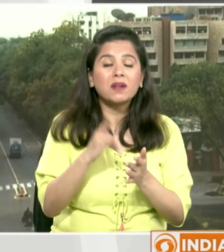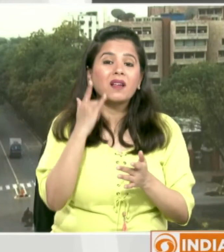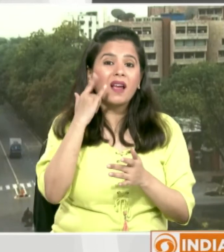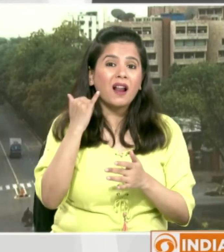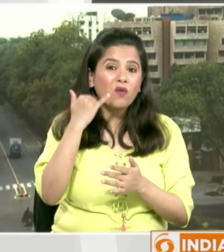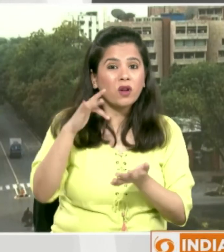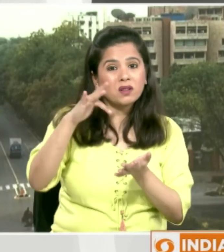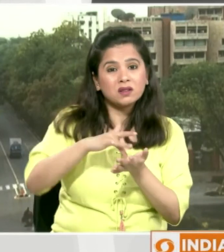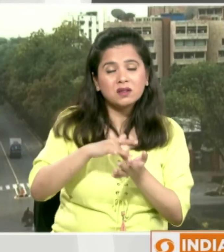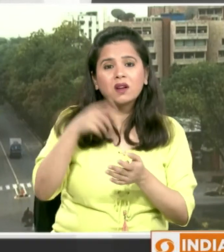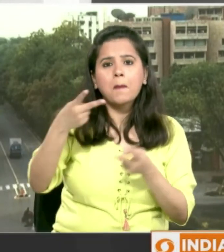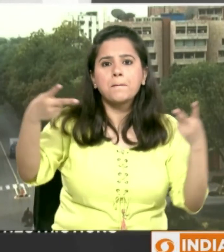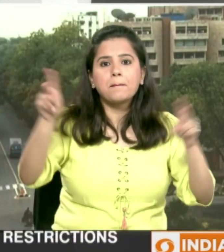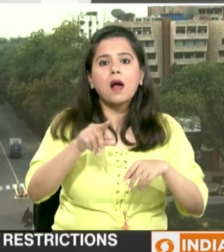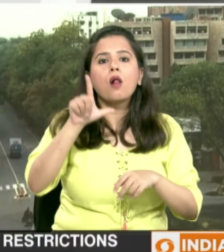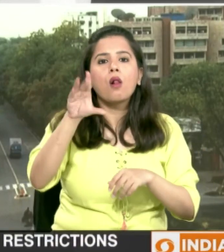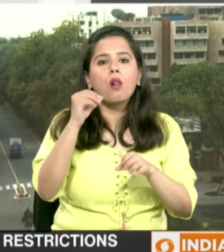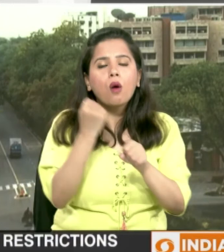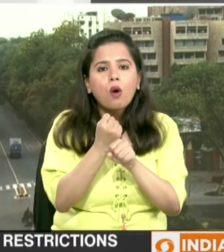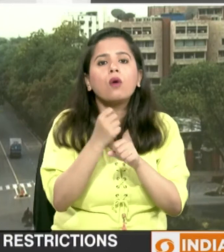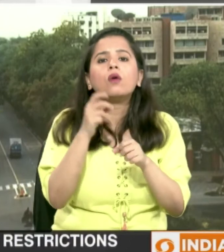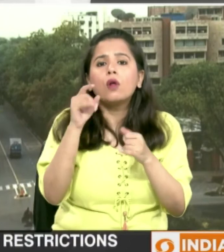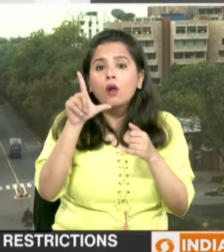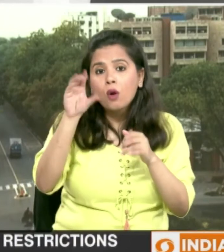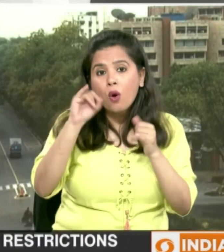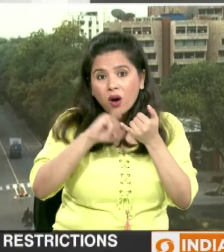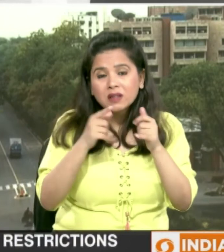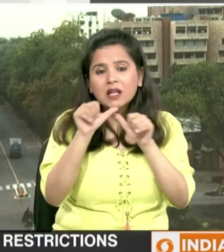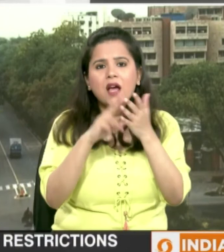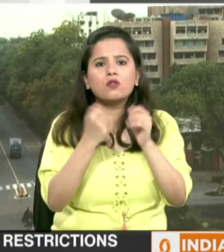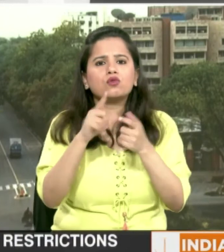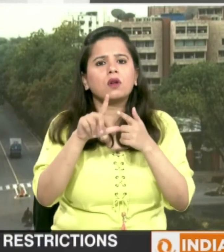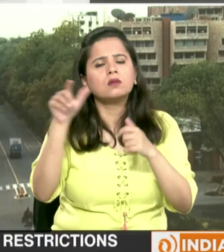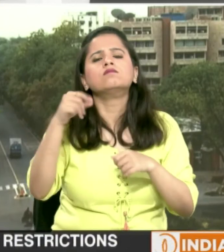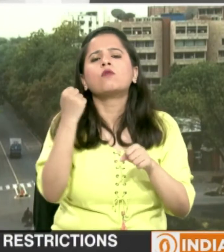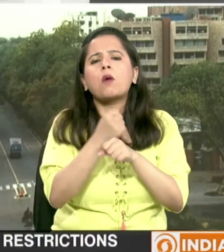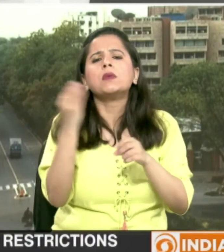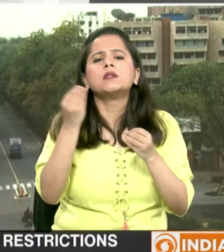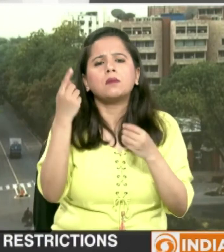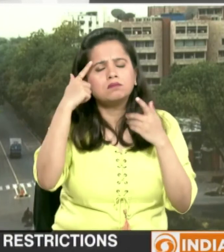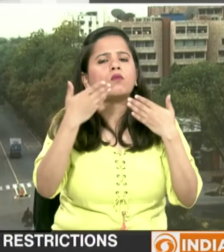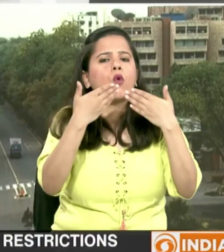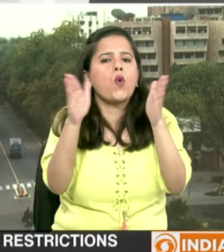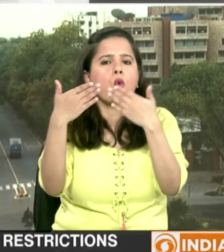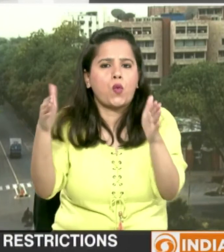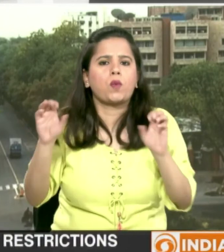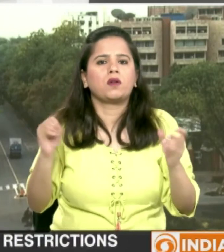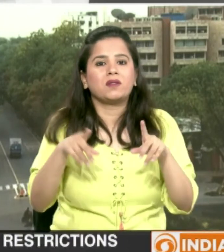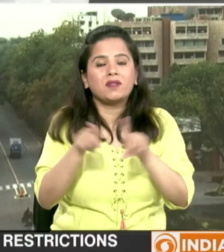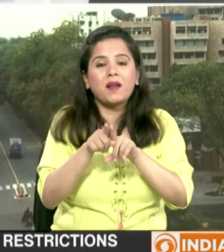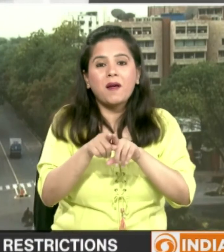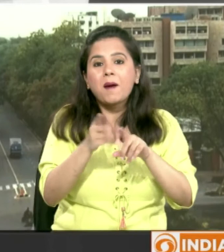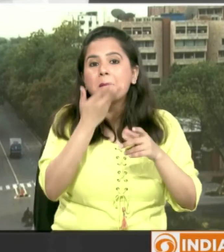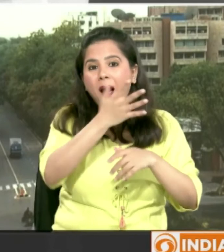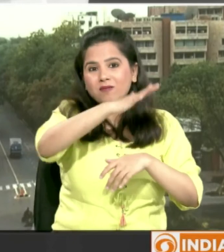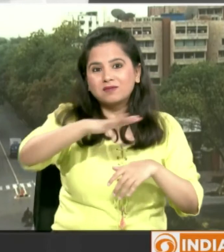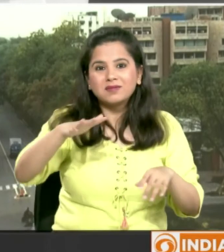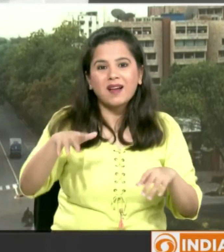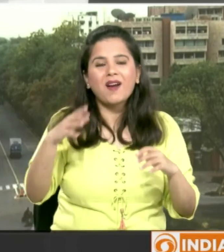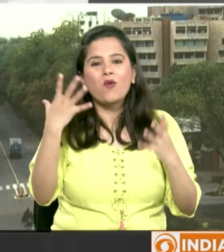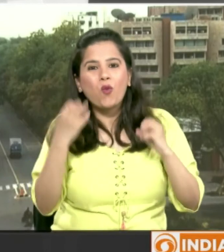Californians returned to beaches in Los Angeles after the governor announced relaxations and allowed to reopen beaches for the first time since